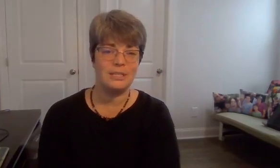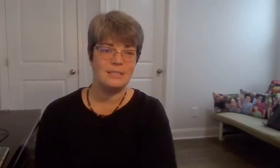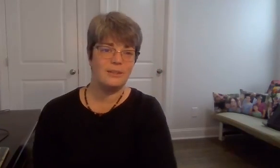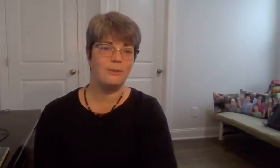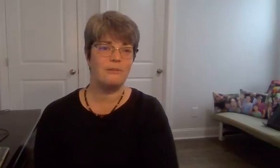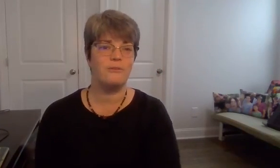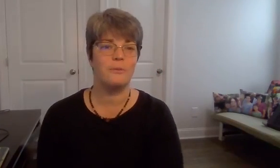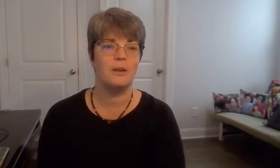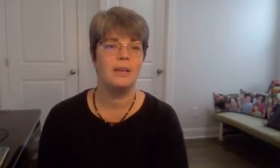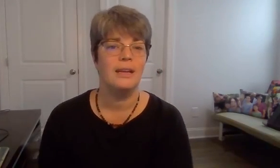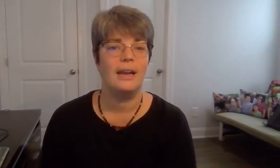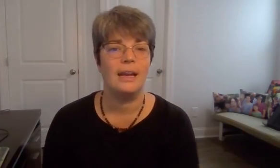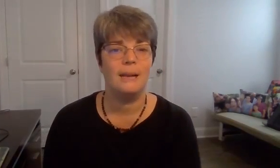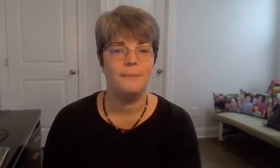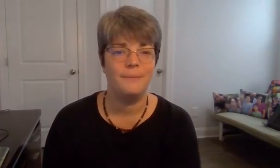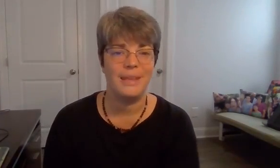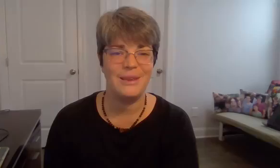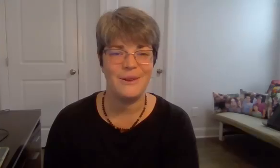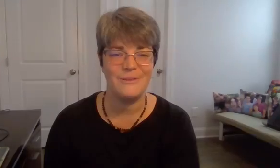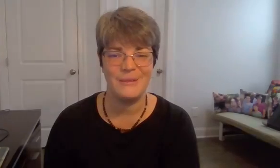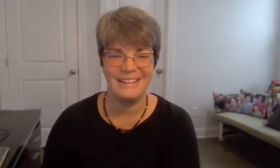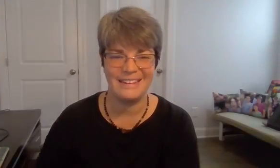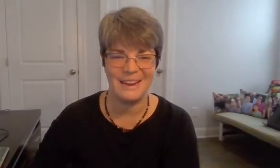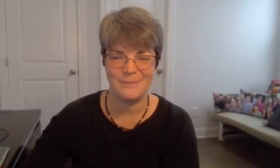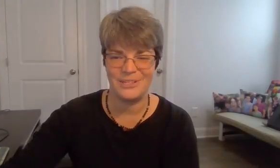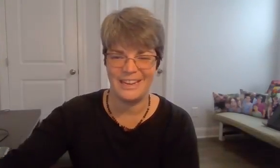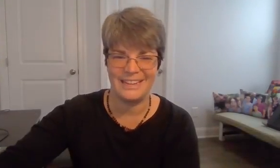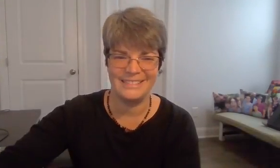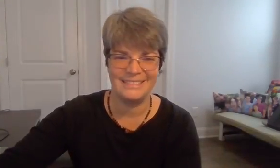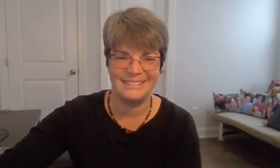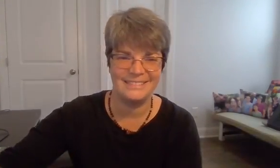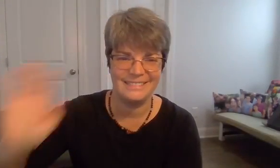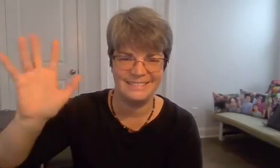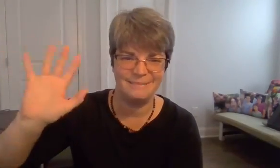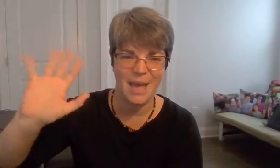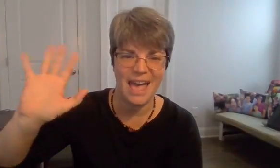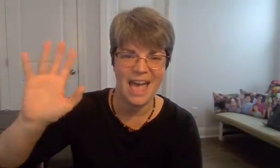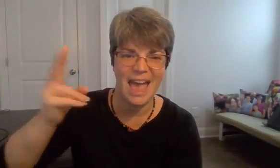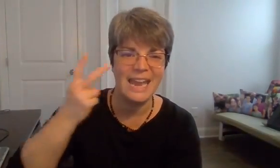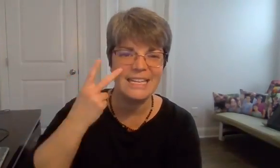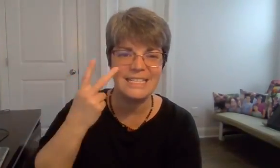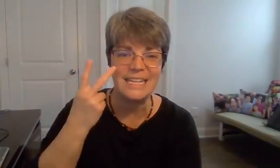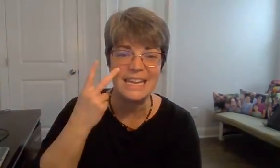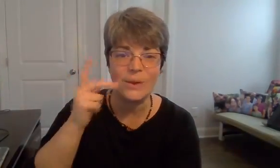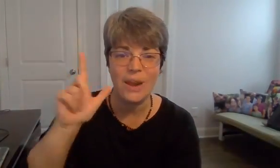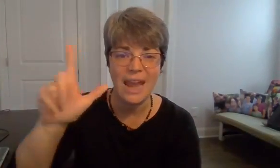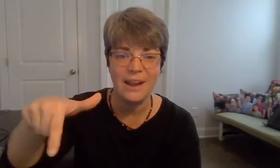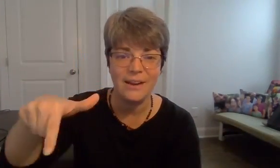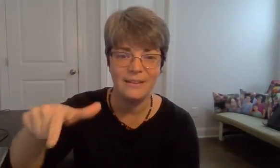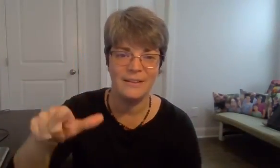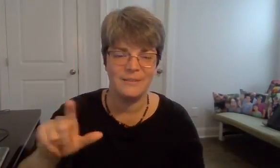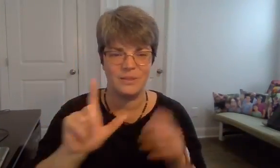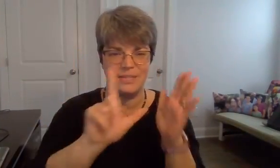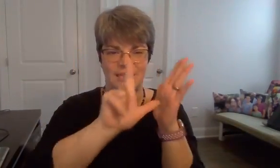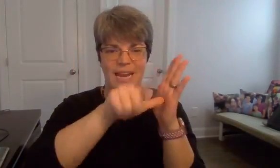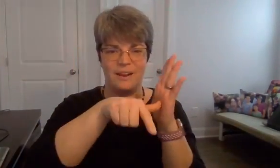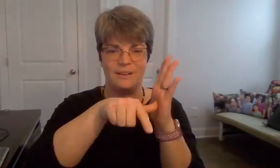questions going forward. Thank you all for being here. I appreciate it. Bye. See you later. So this is later.